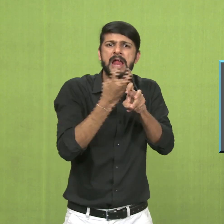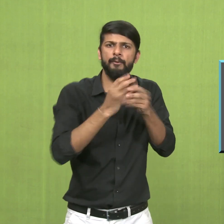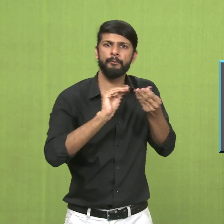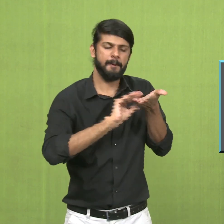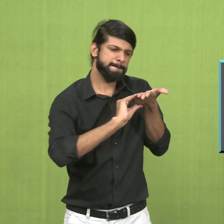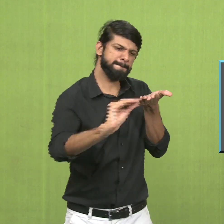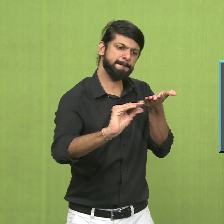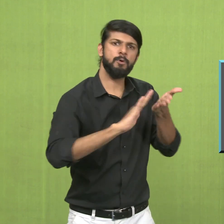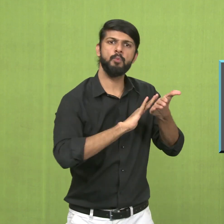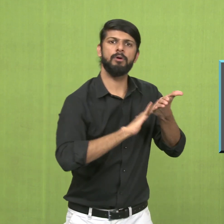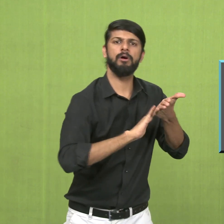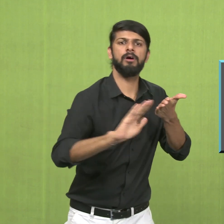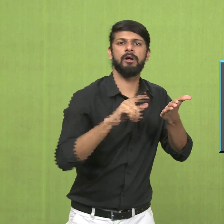or it can be hard.